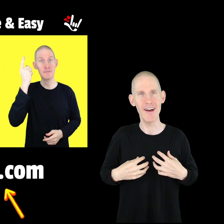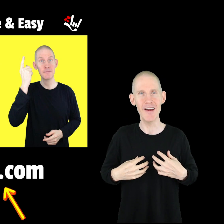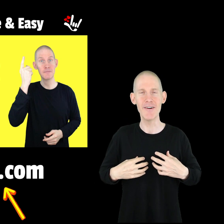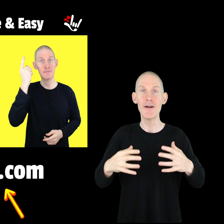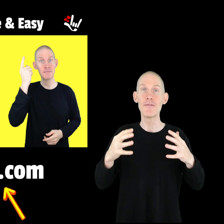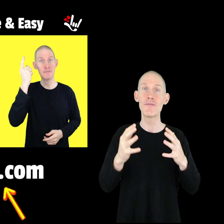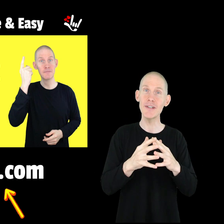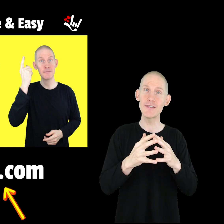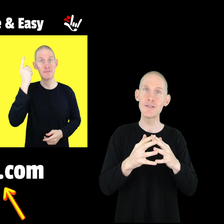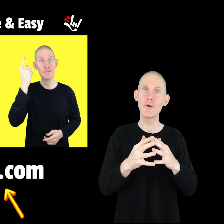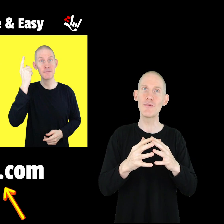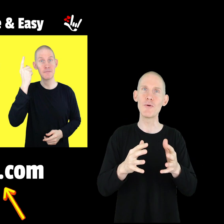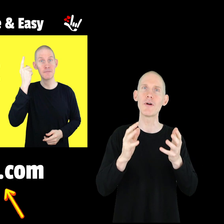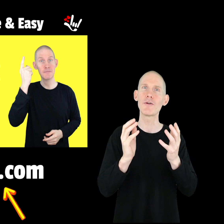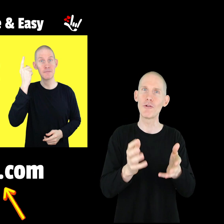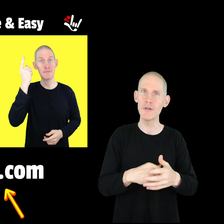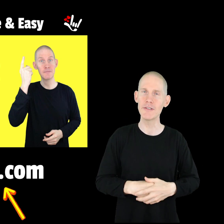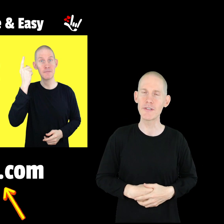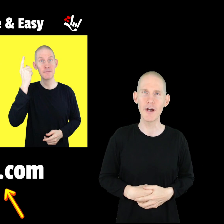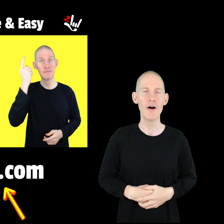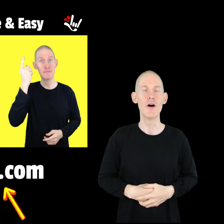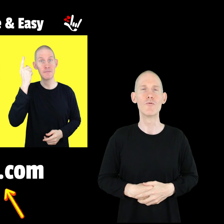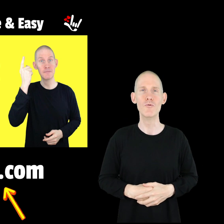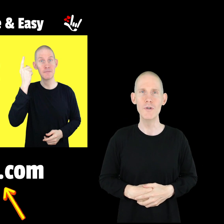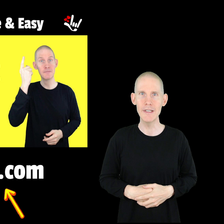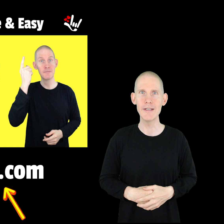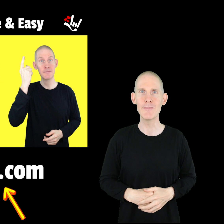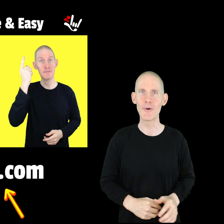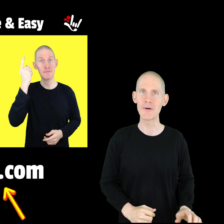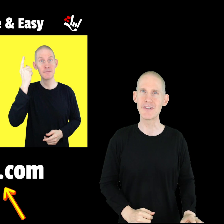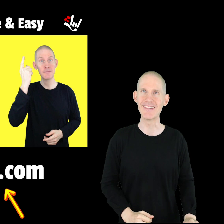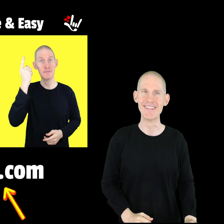style fits with your learning style. Really important.